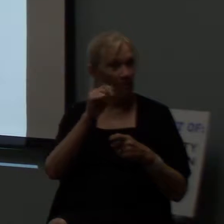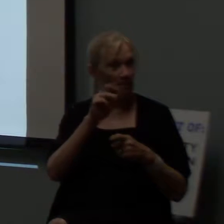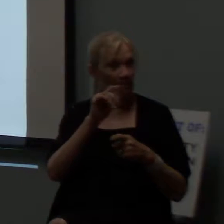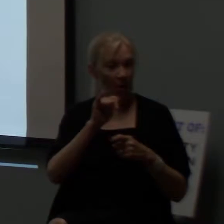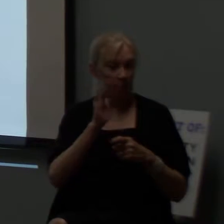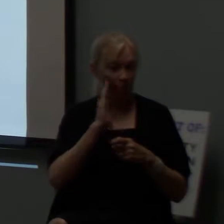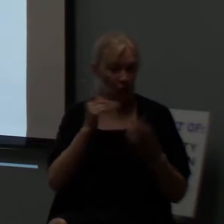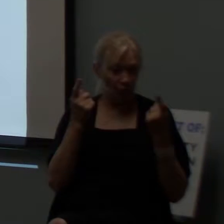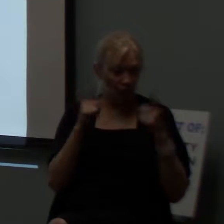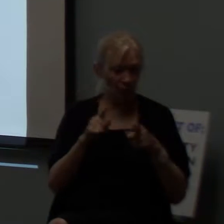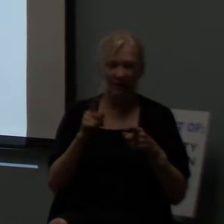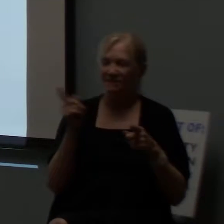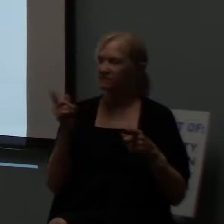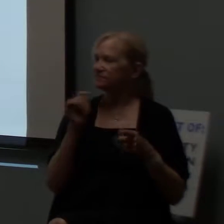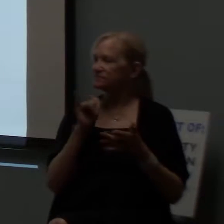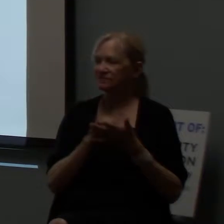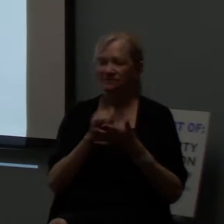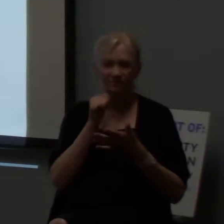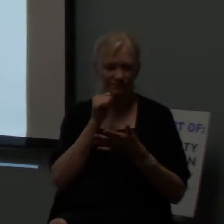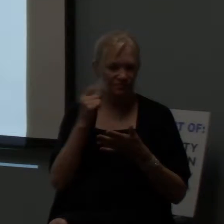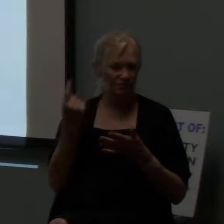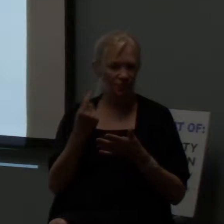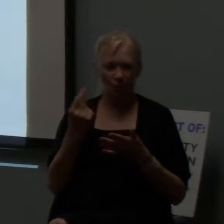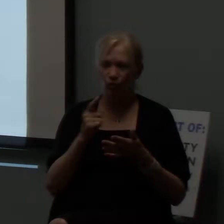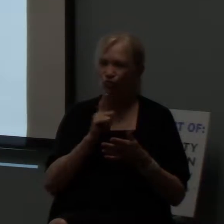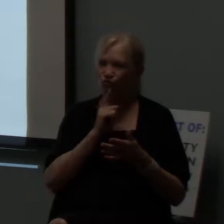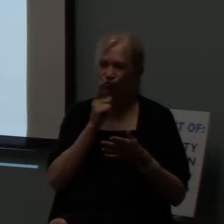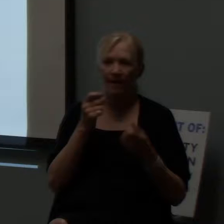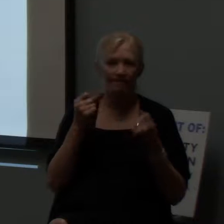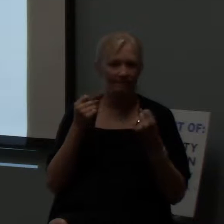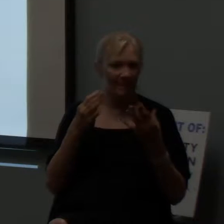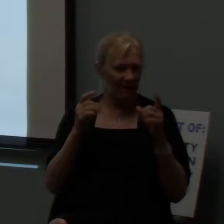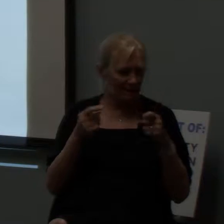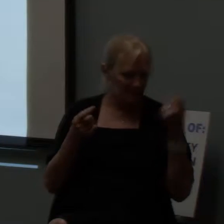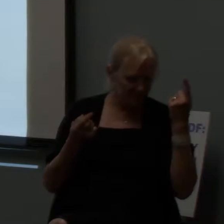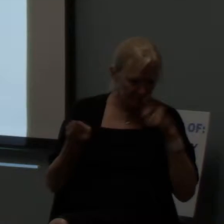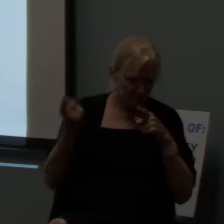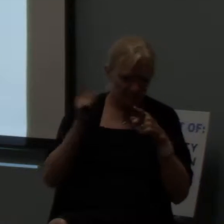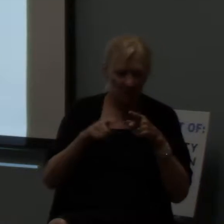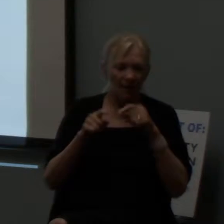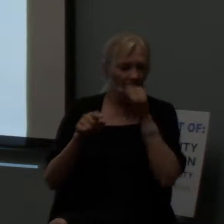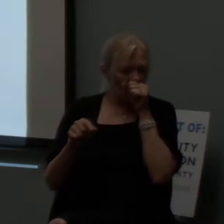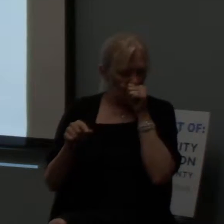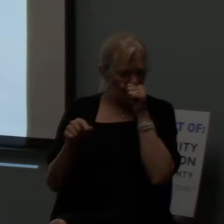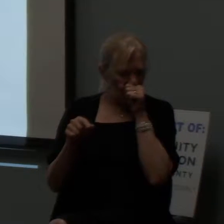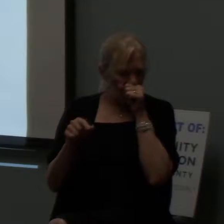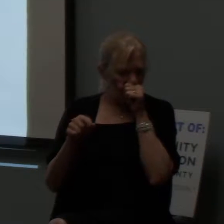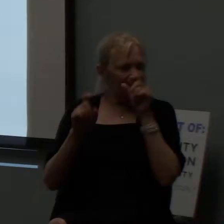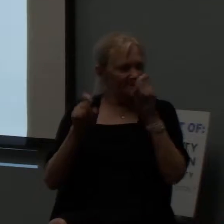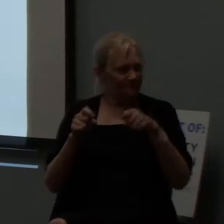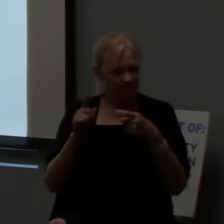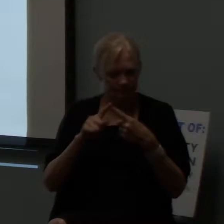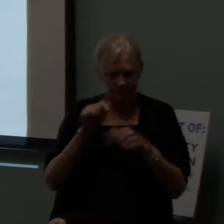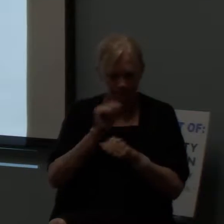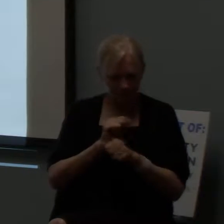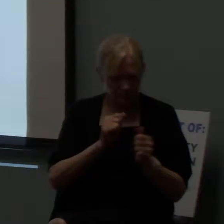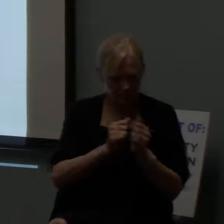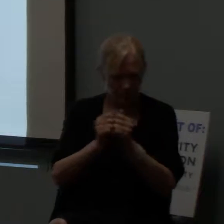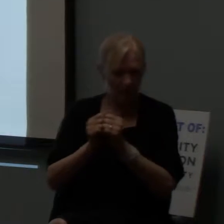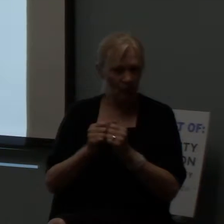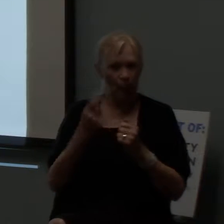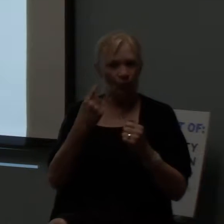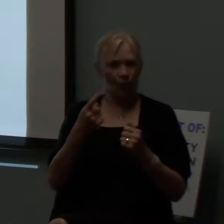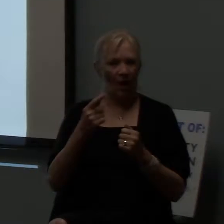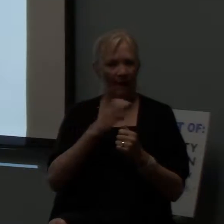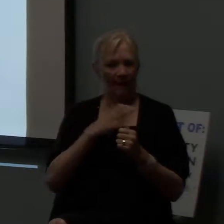tell you that is not always true. There's a lot of coming to consensus. Being a commissioner means you have to be very collaborative because one commissioner can't do